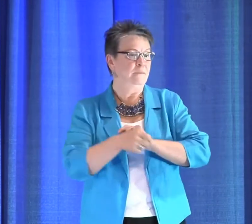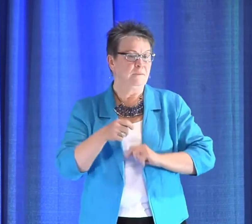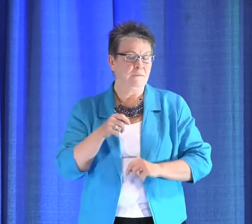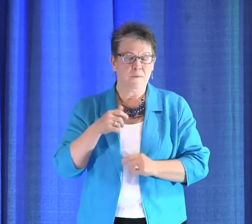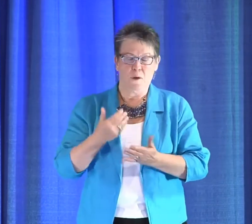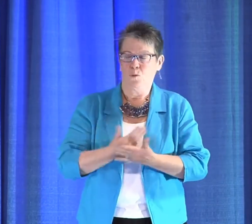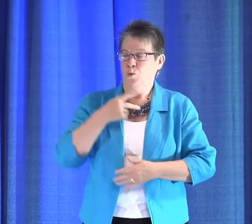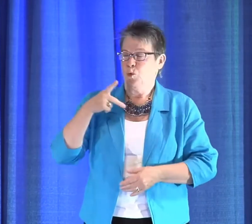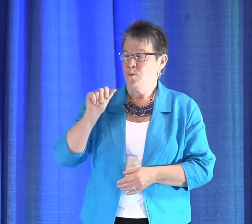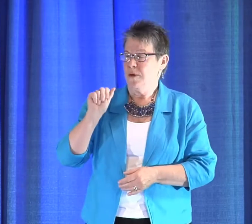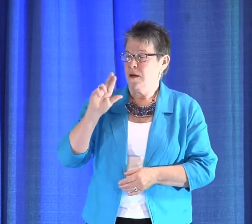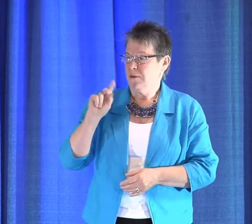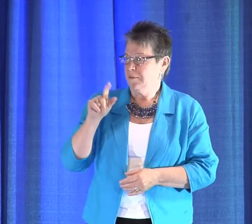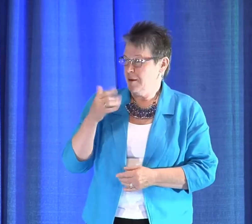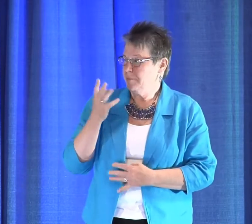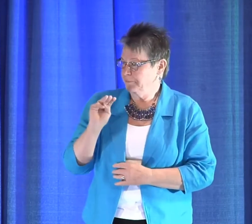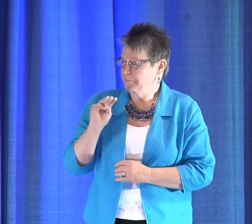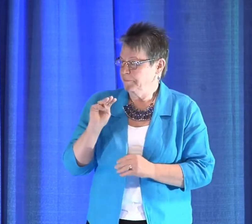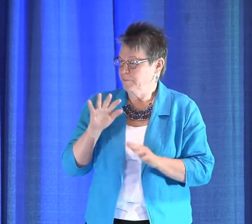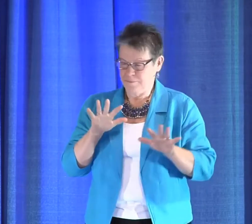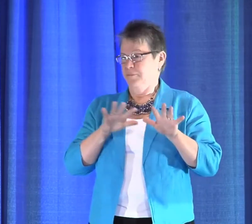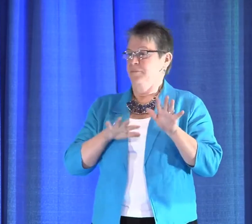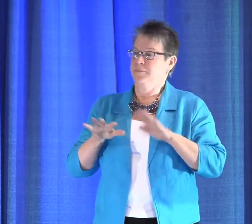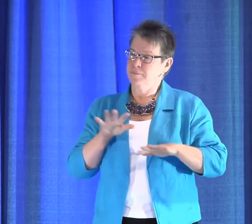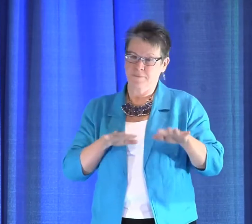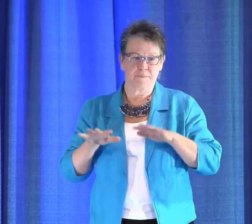But now that deaf interpreters have showed up to the picture, things are shifting.